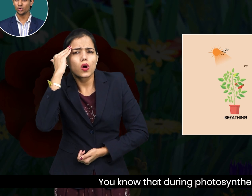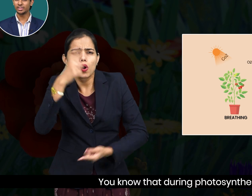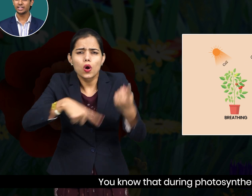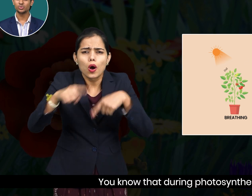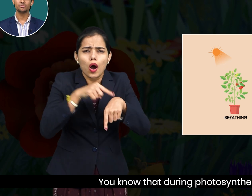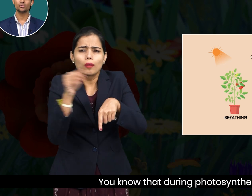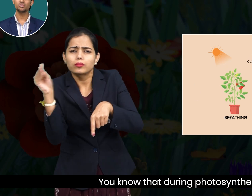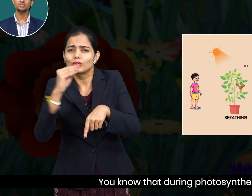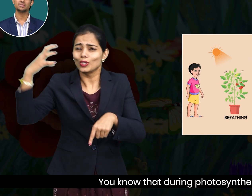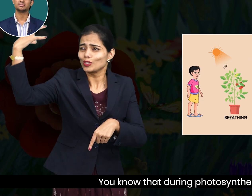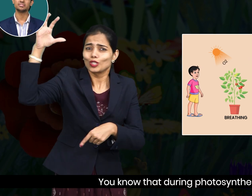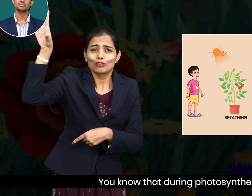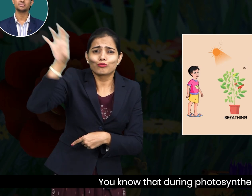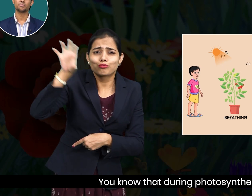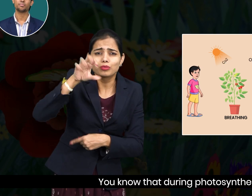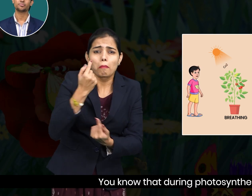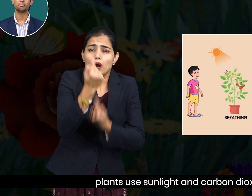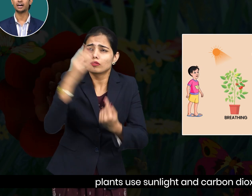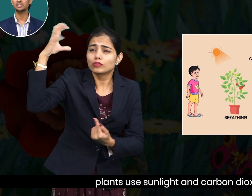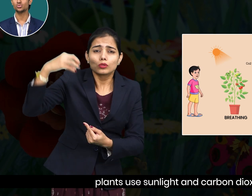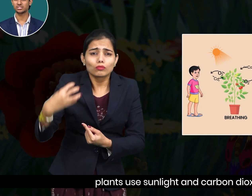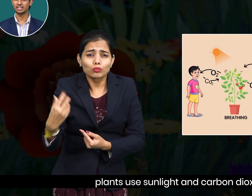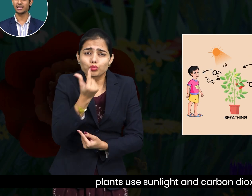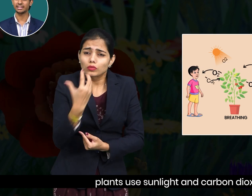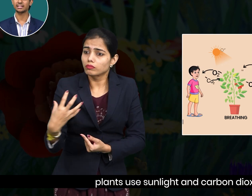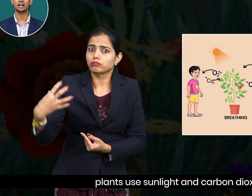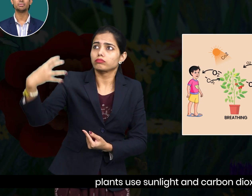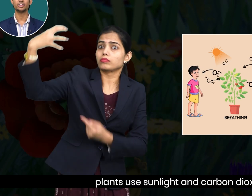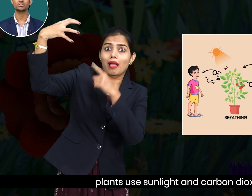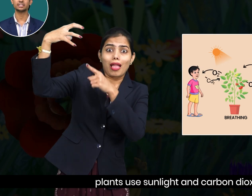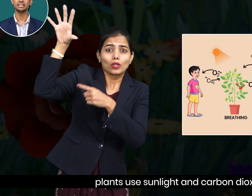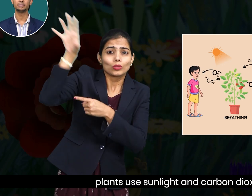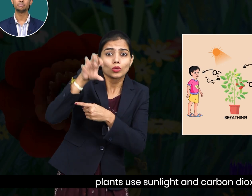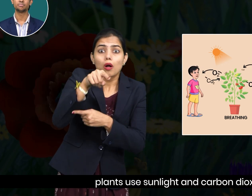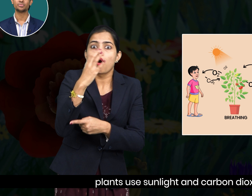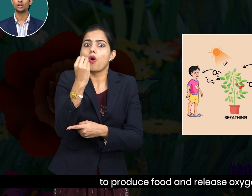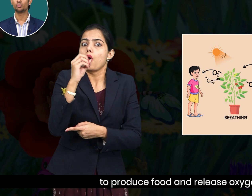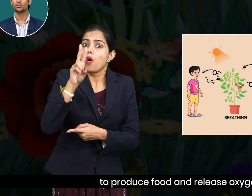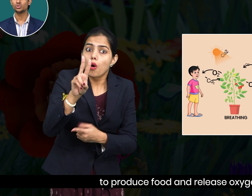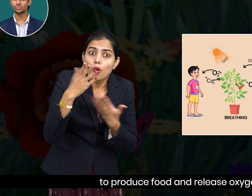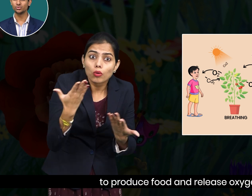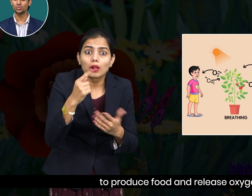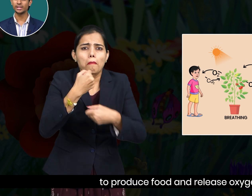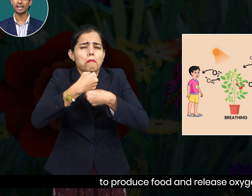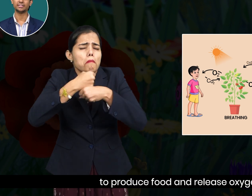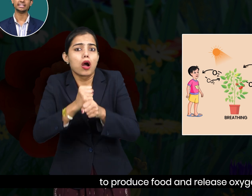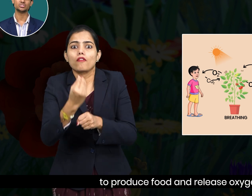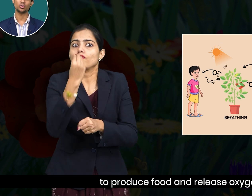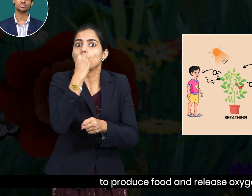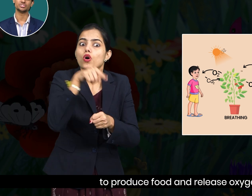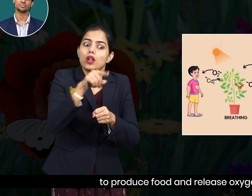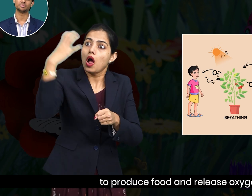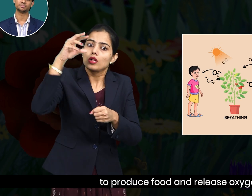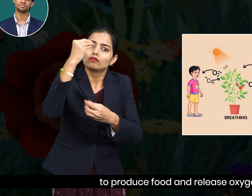You know that during photosynthesis, plants use sunlight and carbon dioxide to produce food and